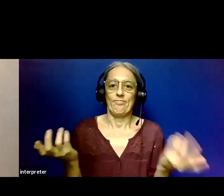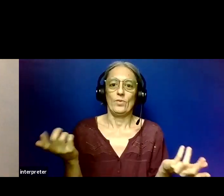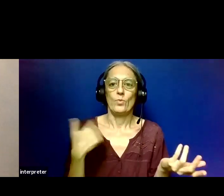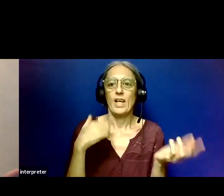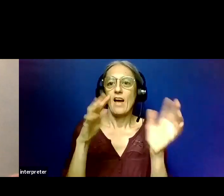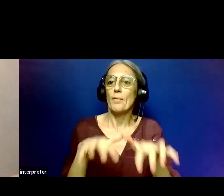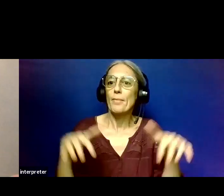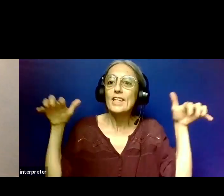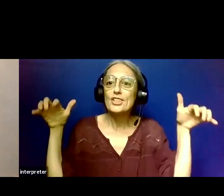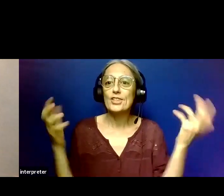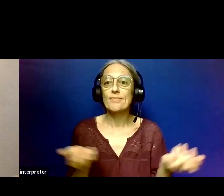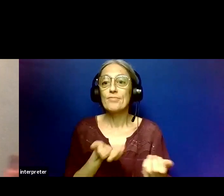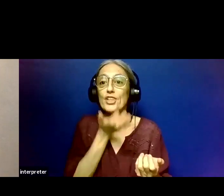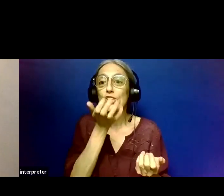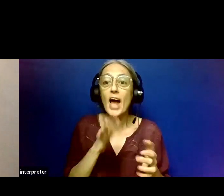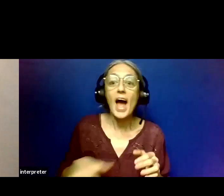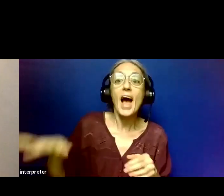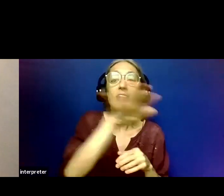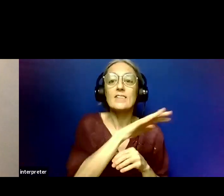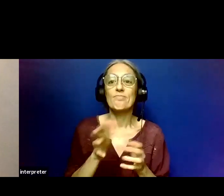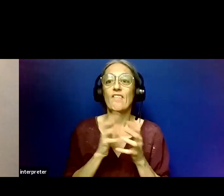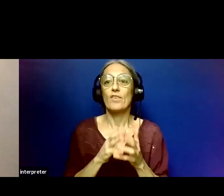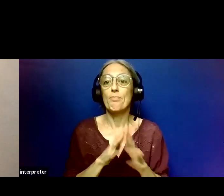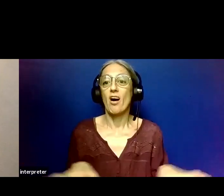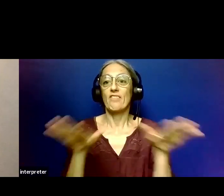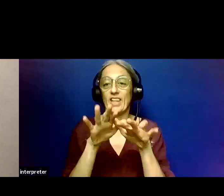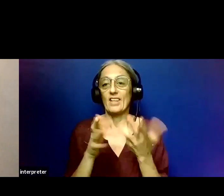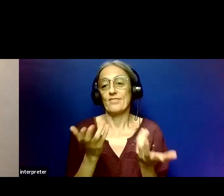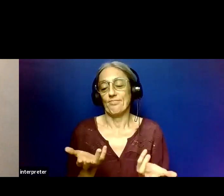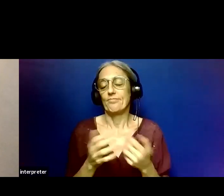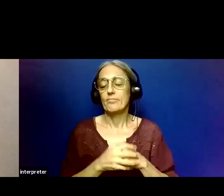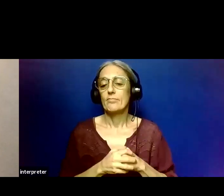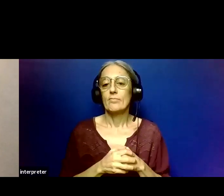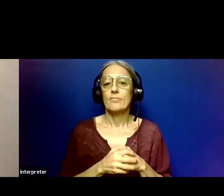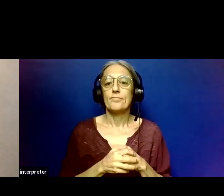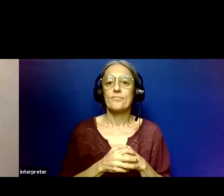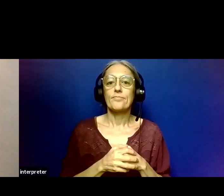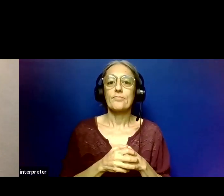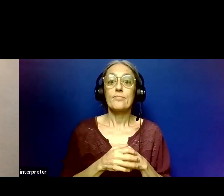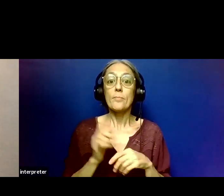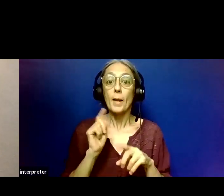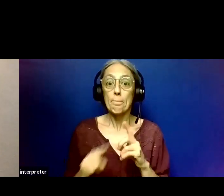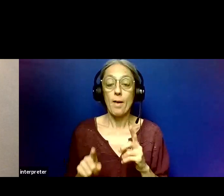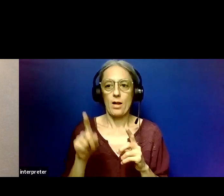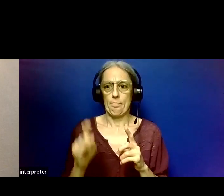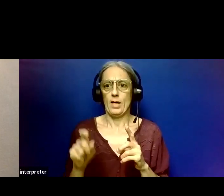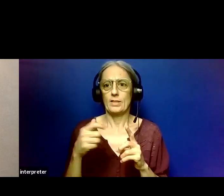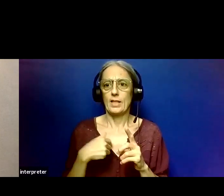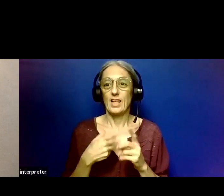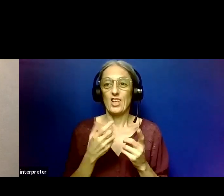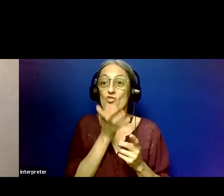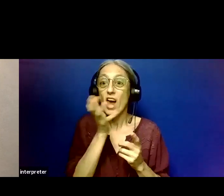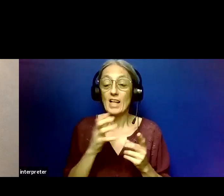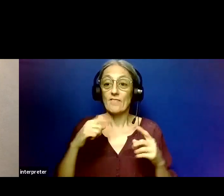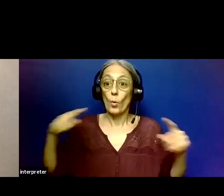football field, very common thing. But if there's not a hard non-slip space for a wheelchair to sit next to the bleachers,